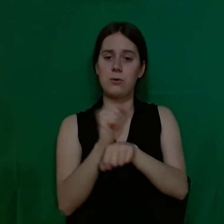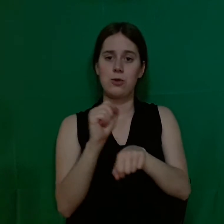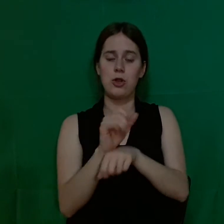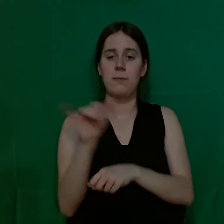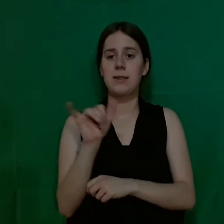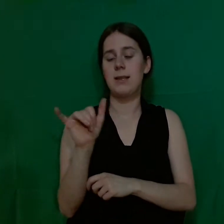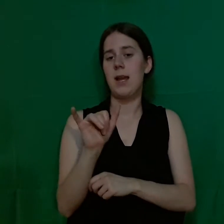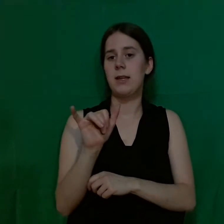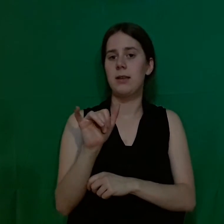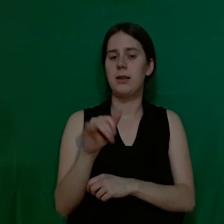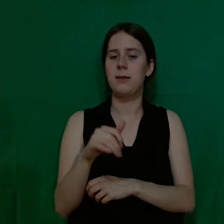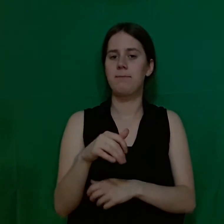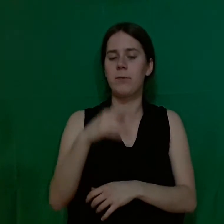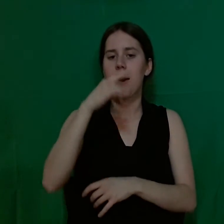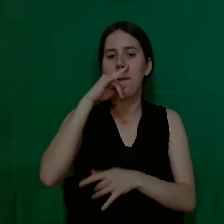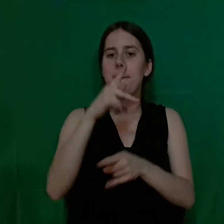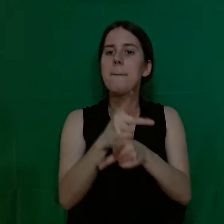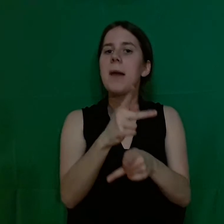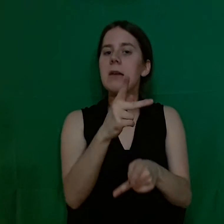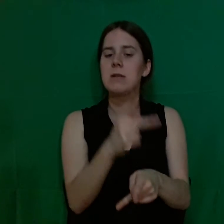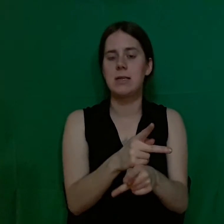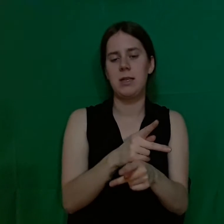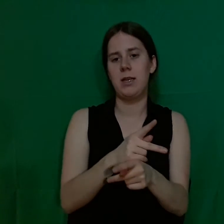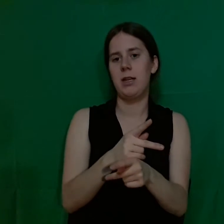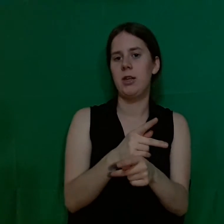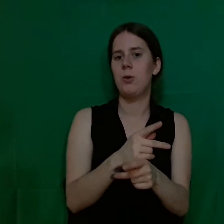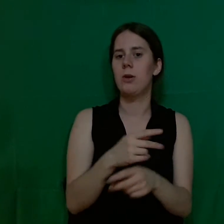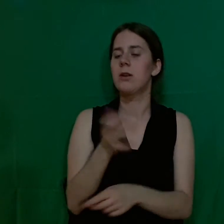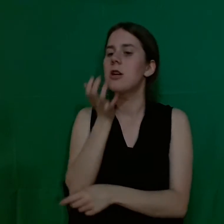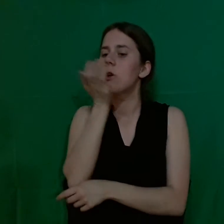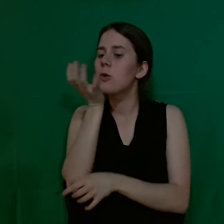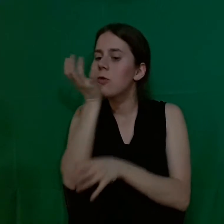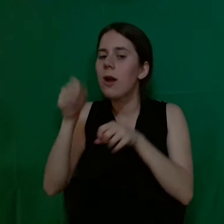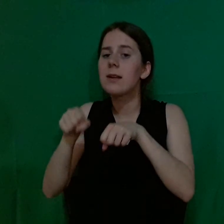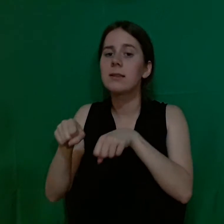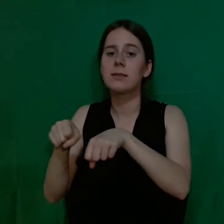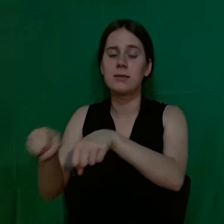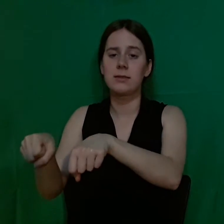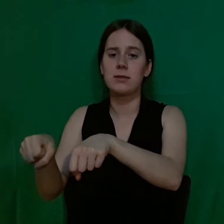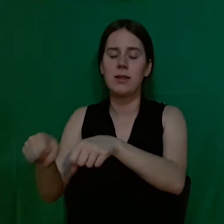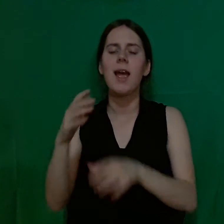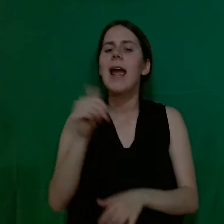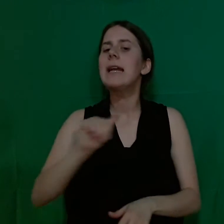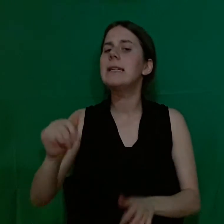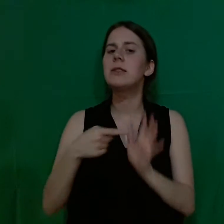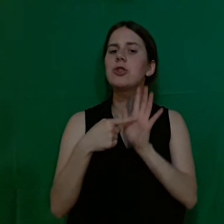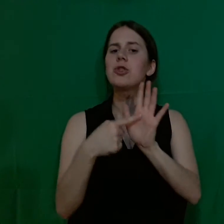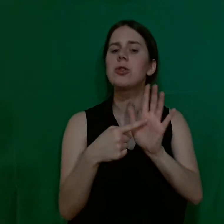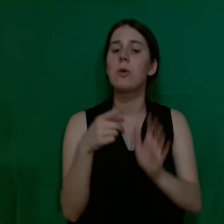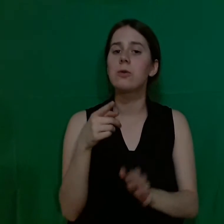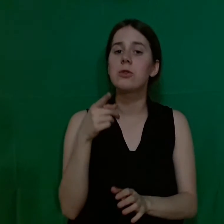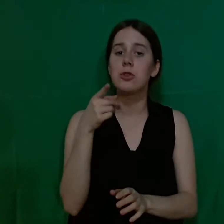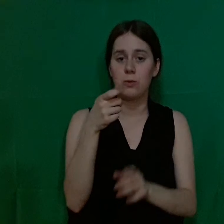that you're responsible and that you showed that you had some responsibility. And those then can be